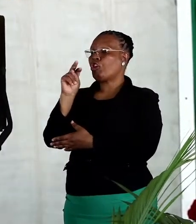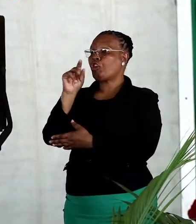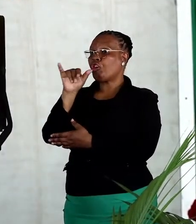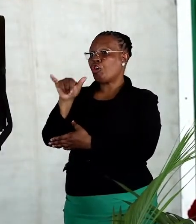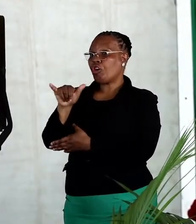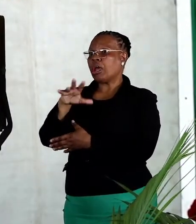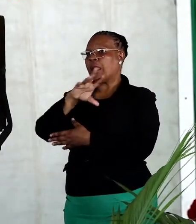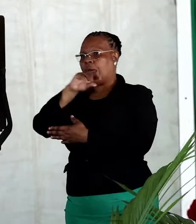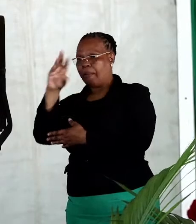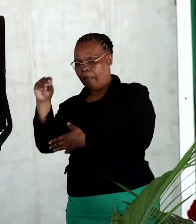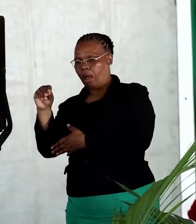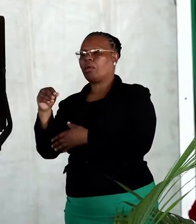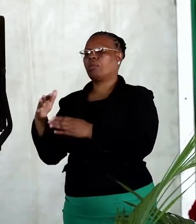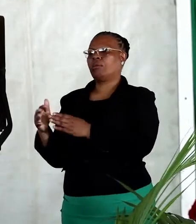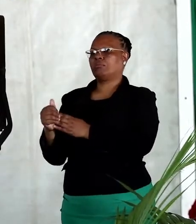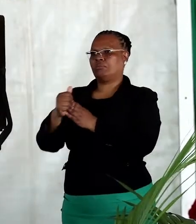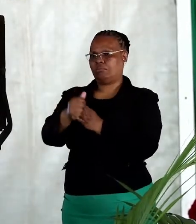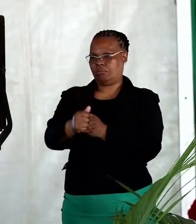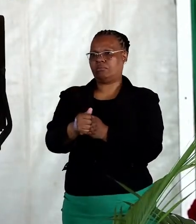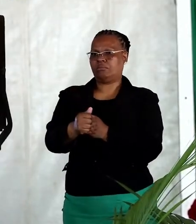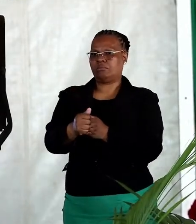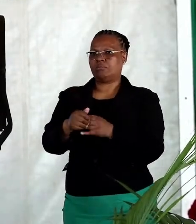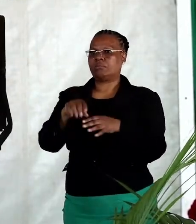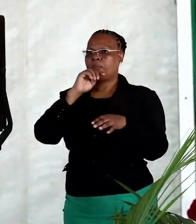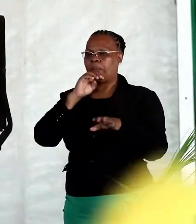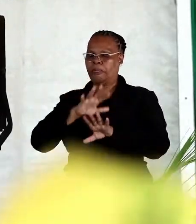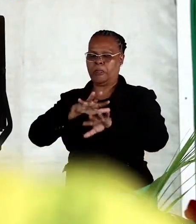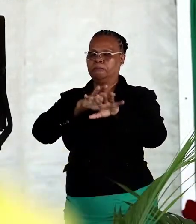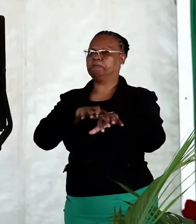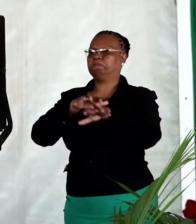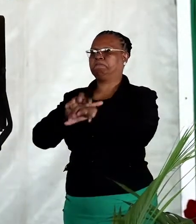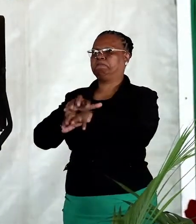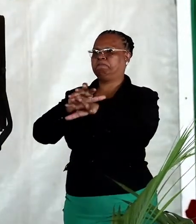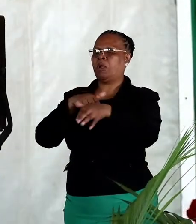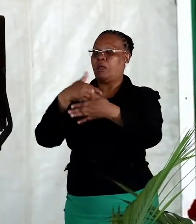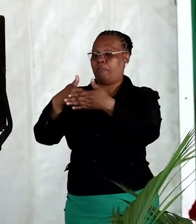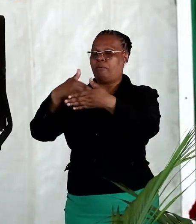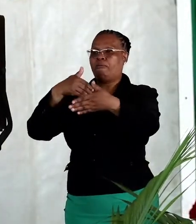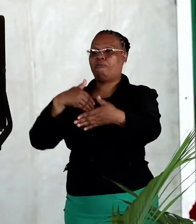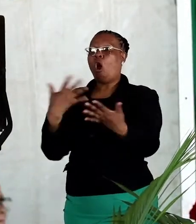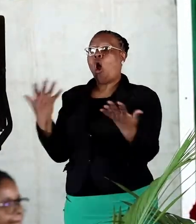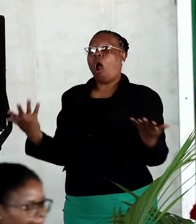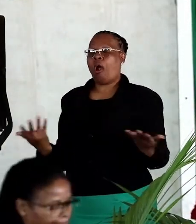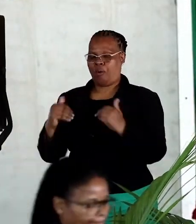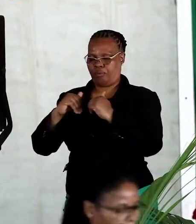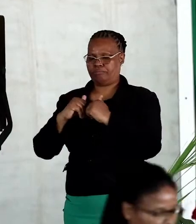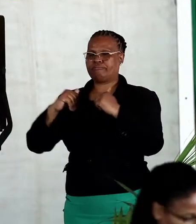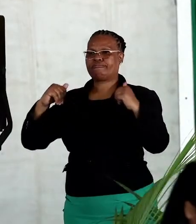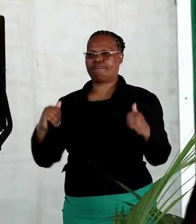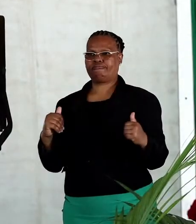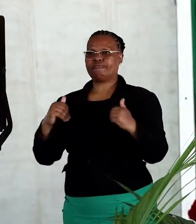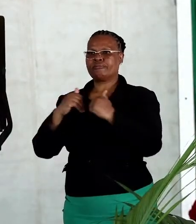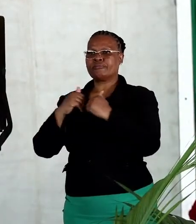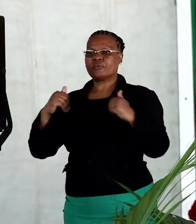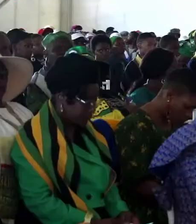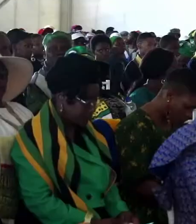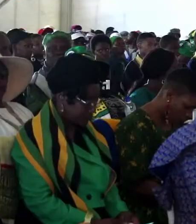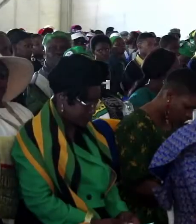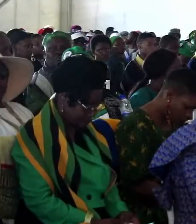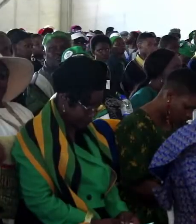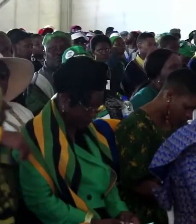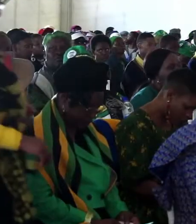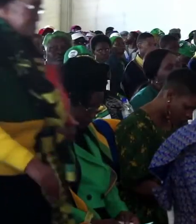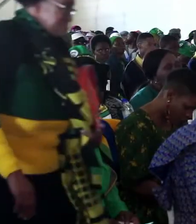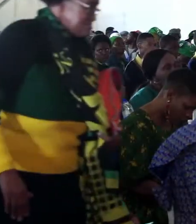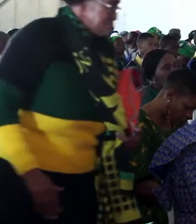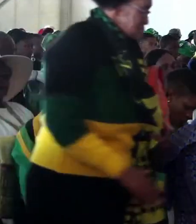other leaders of the Congress movement marched against the apartheid, confronting a regime that sought to divide based on the color of our